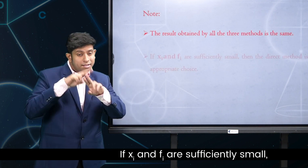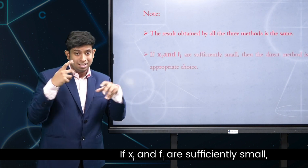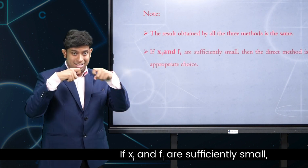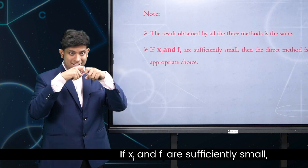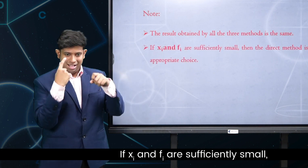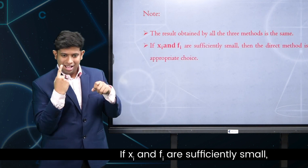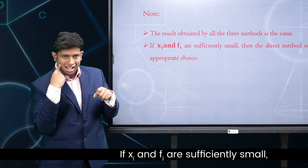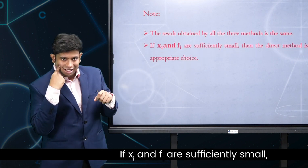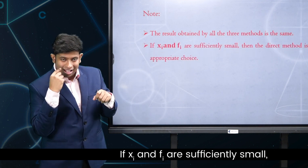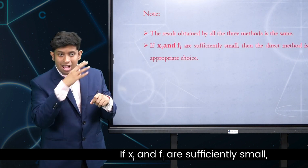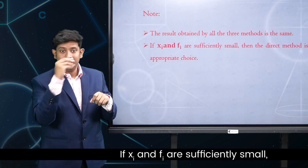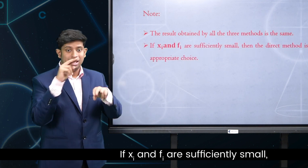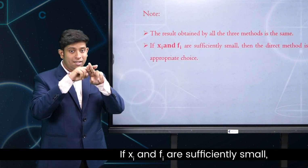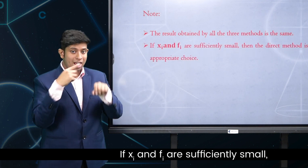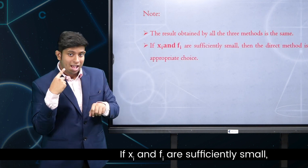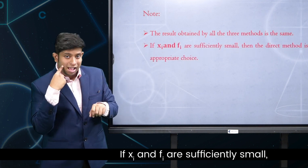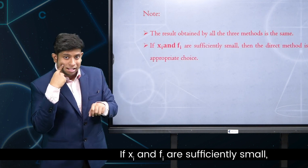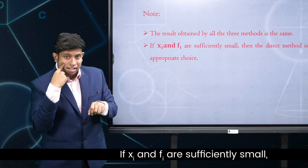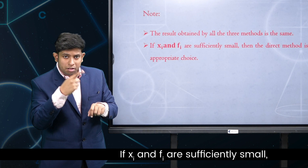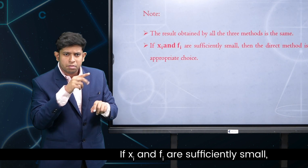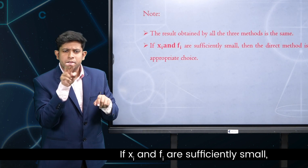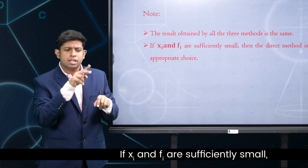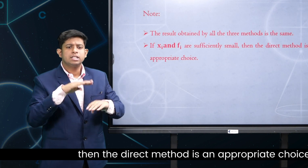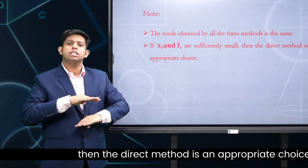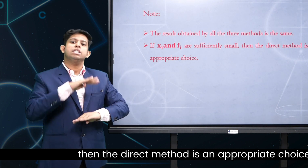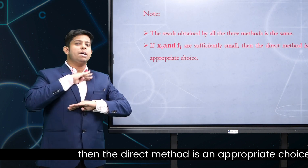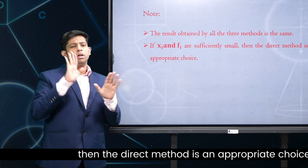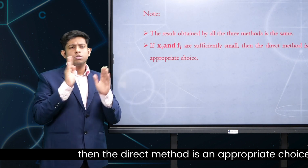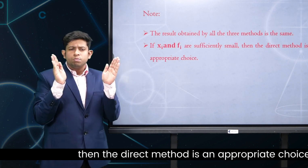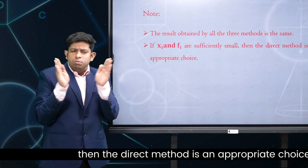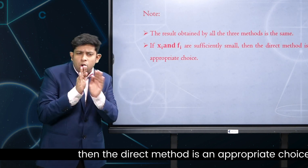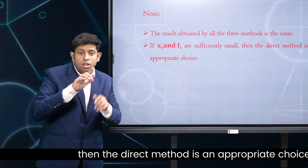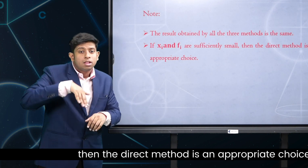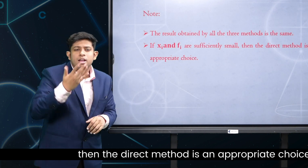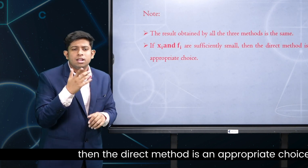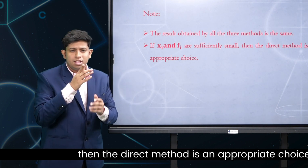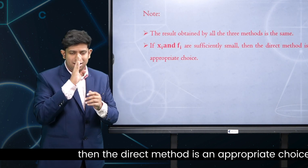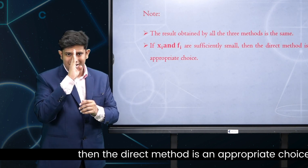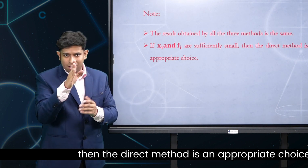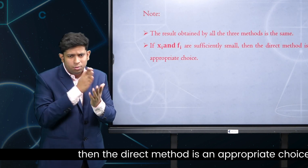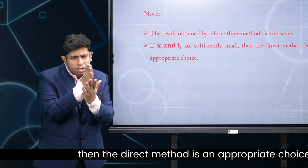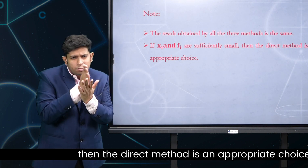If Xi and Fi are sufficiently small, then the direct method is an appropriate choice.